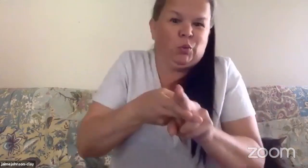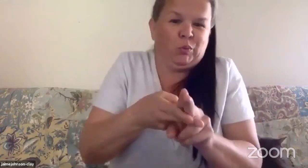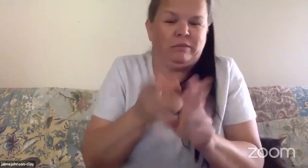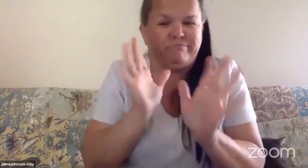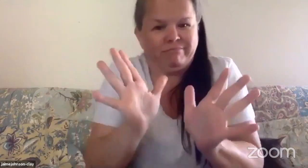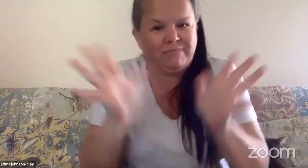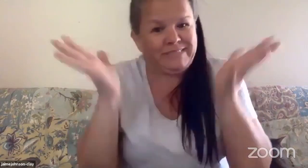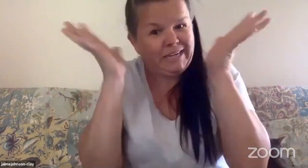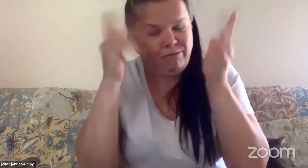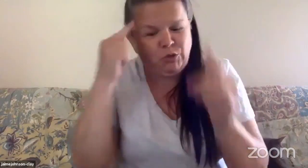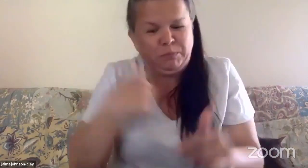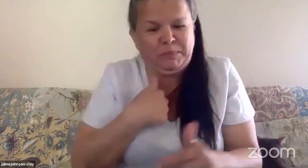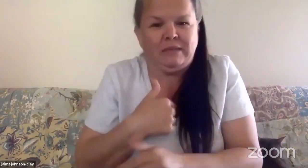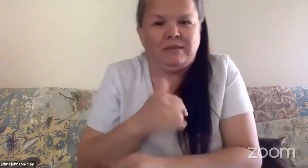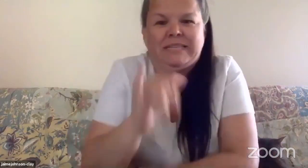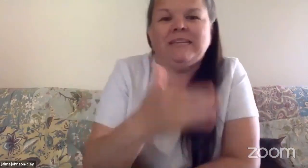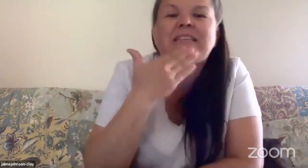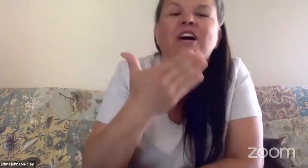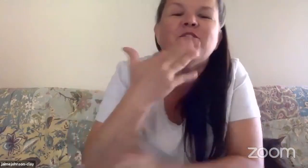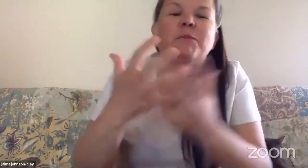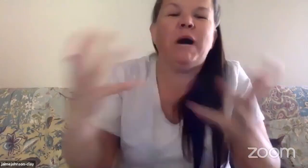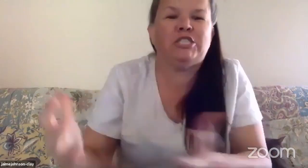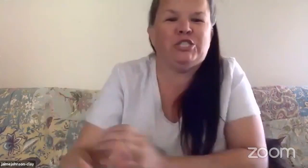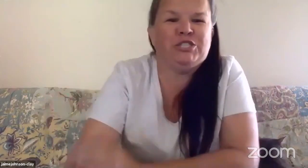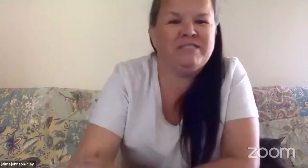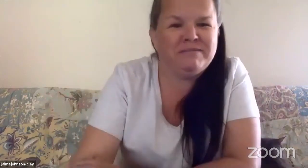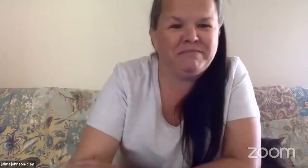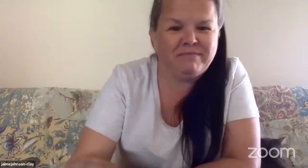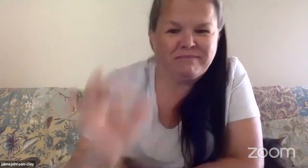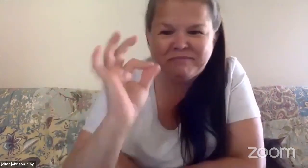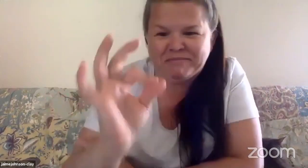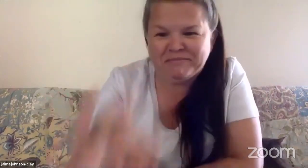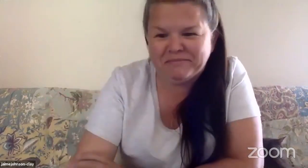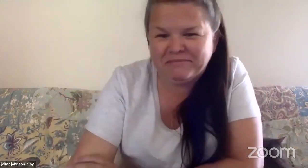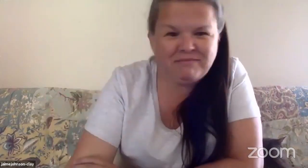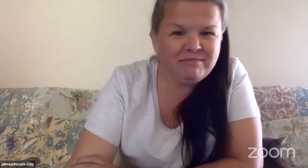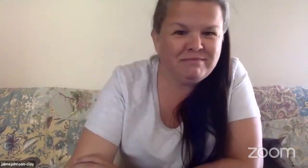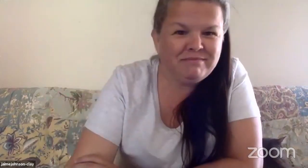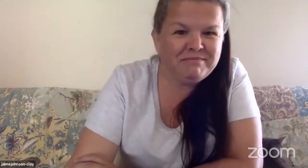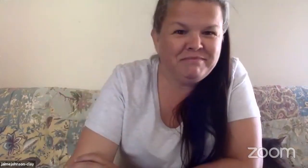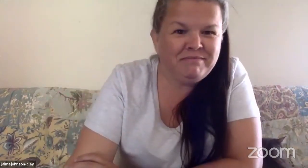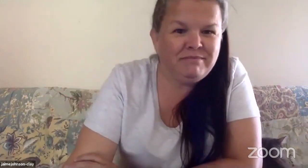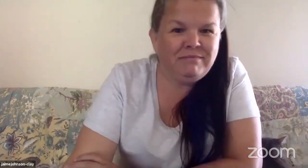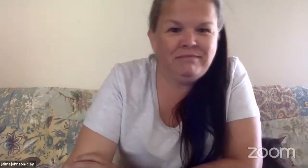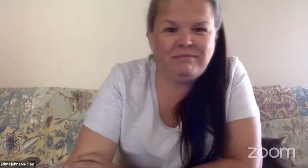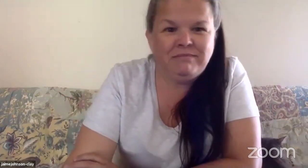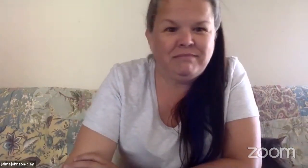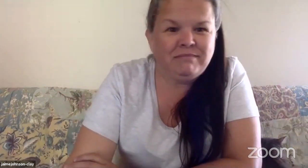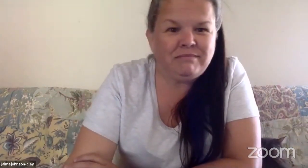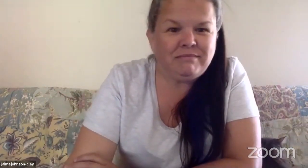Clovis, and that I am happy to join and just want to say hello and thank you very much.